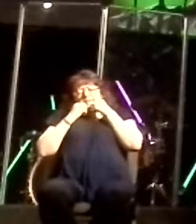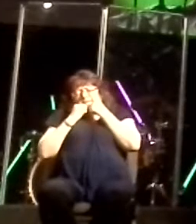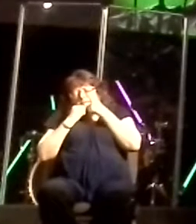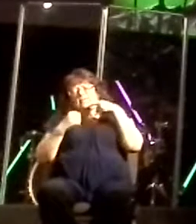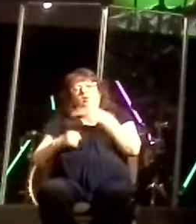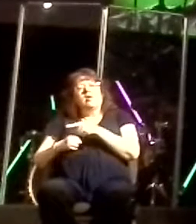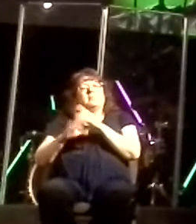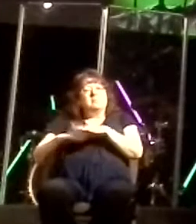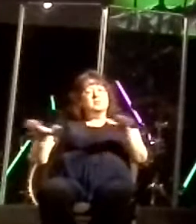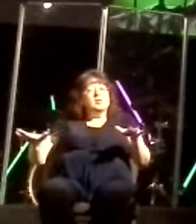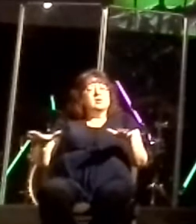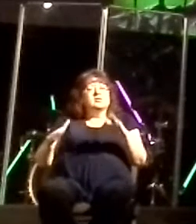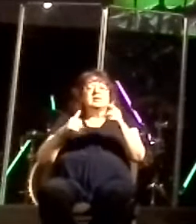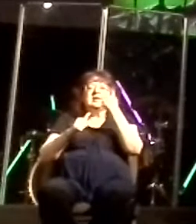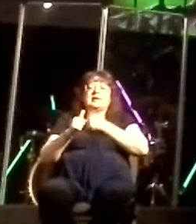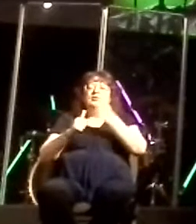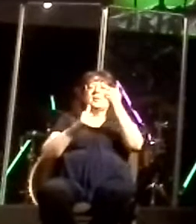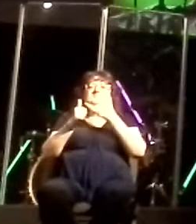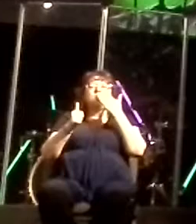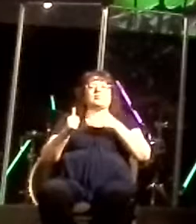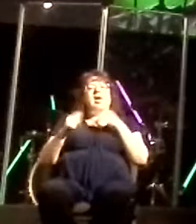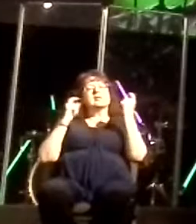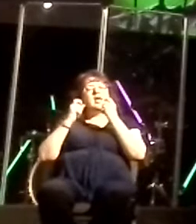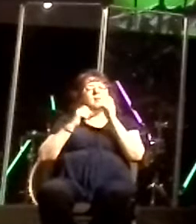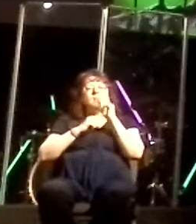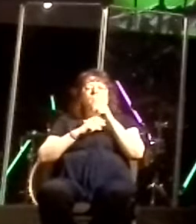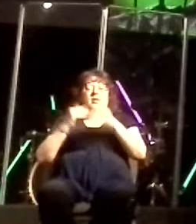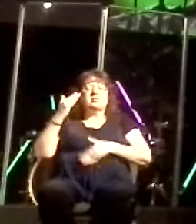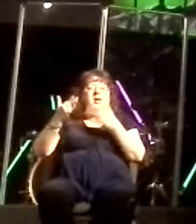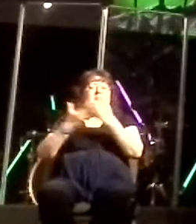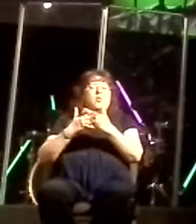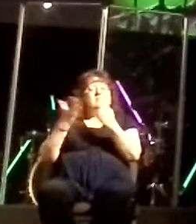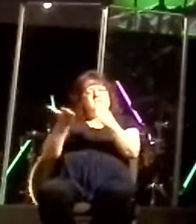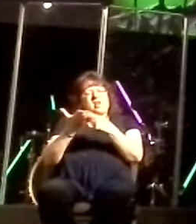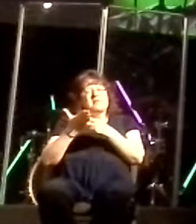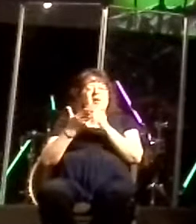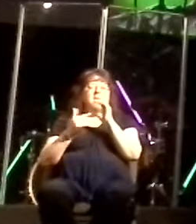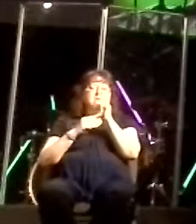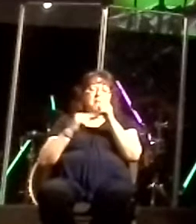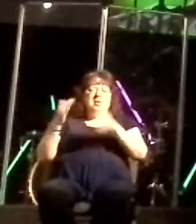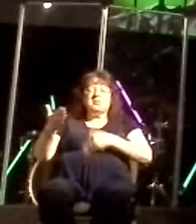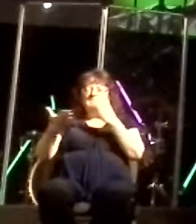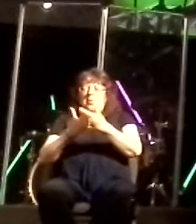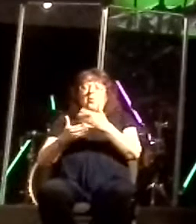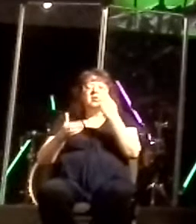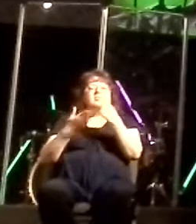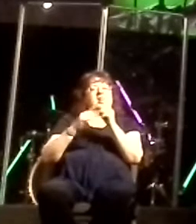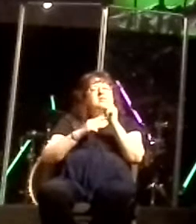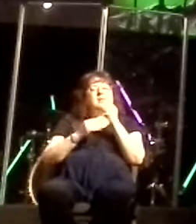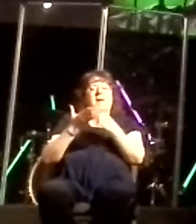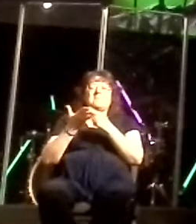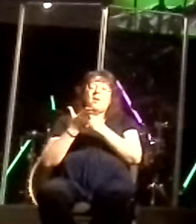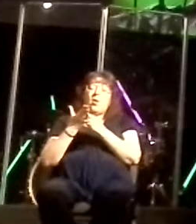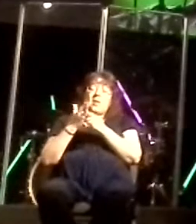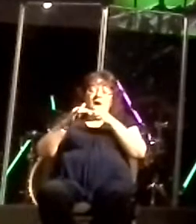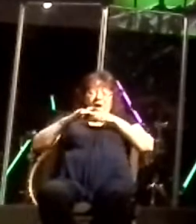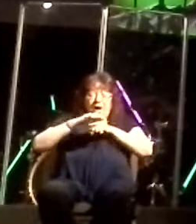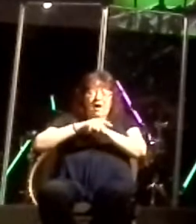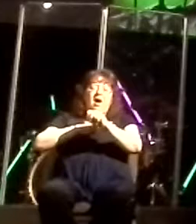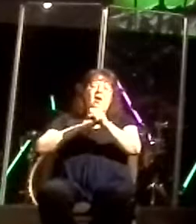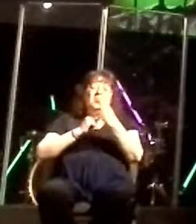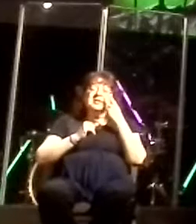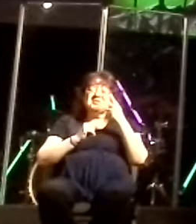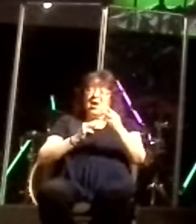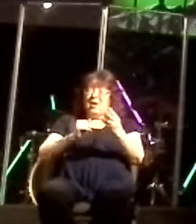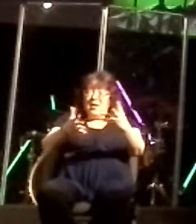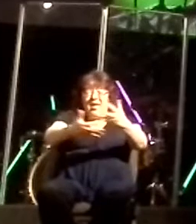my kids. Every birthday, we celebrate the moment they were born. We talk about the moment they were born. We talk about that moment when they came out and we